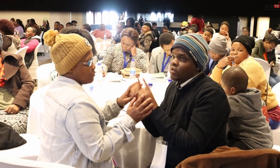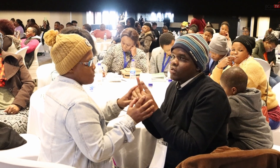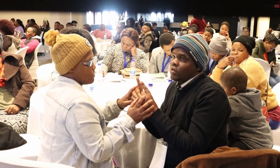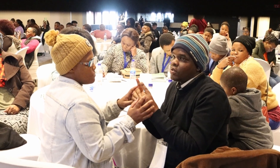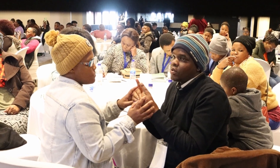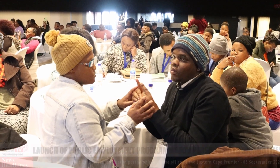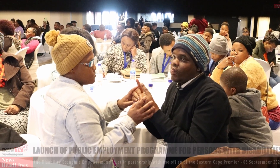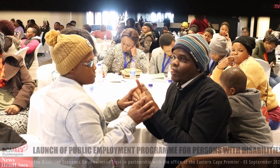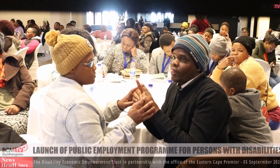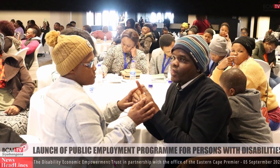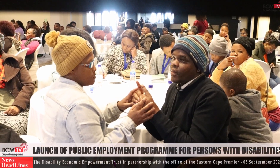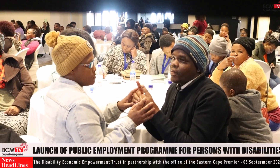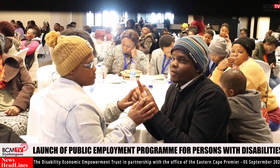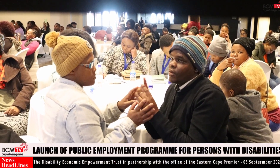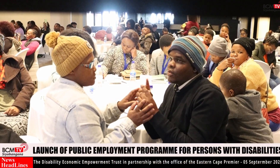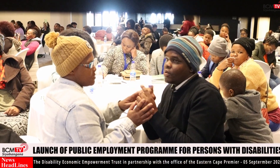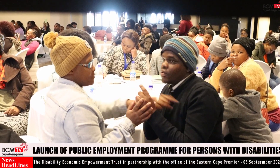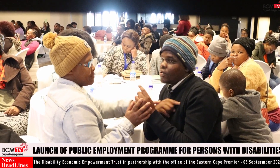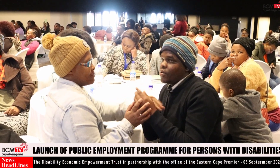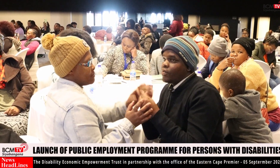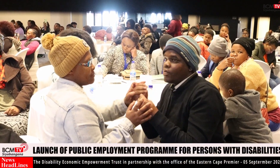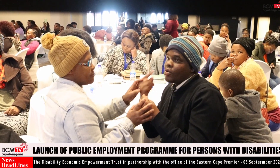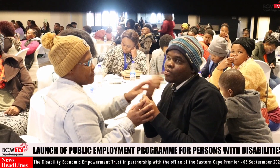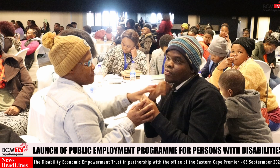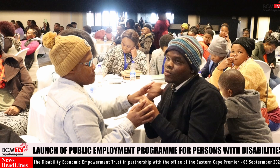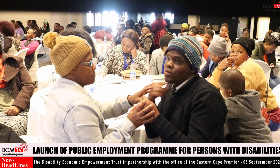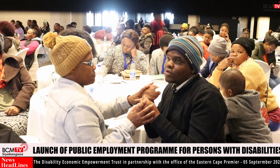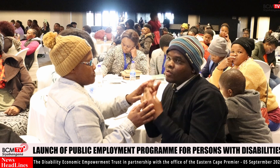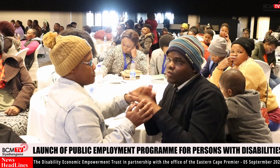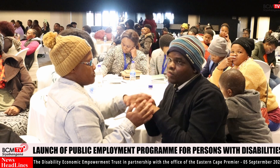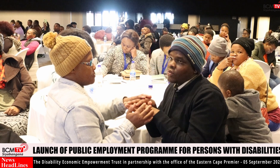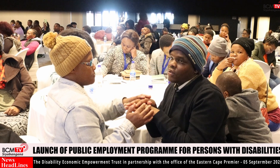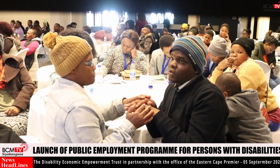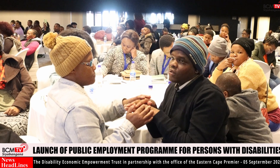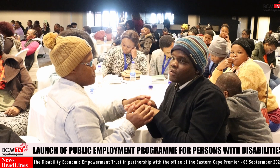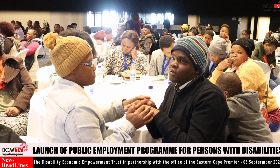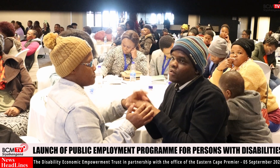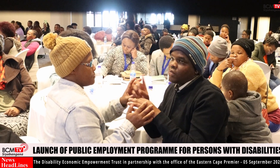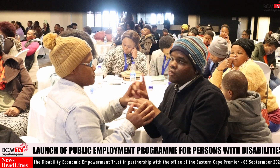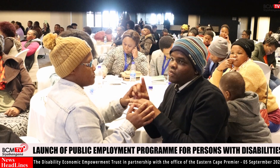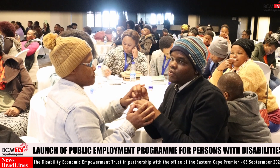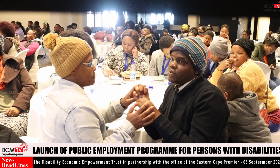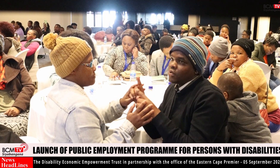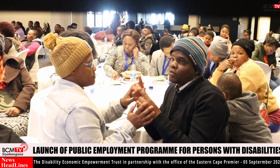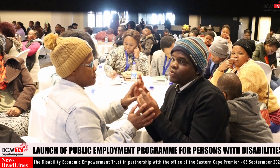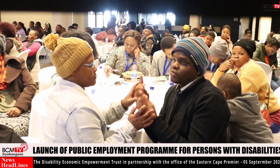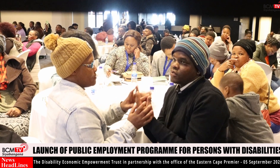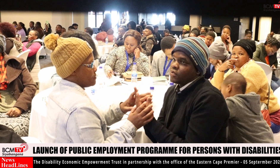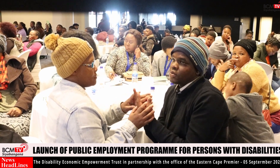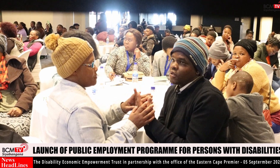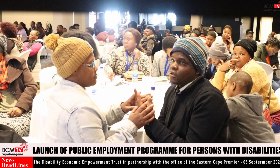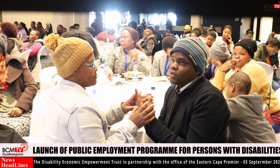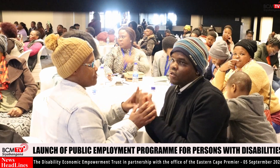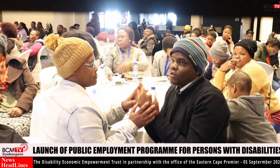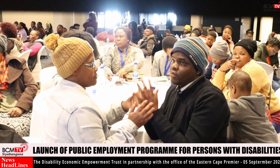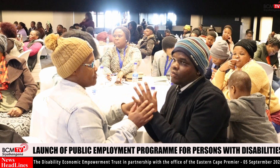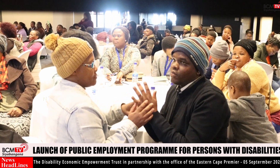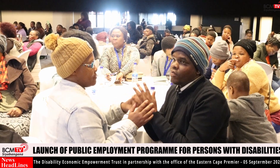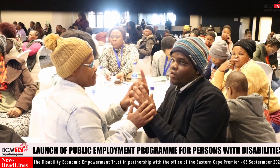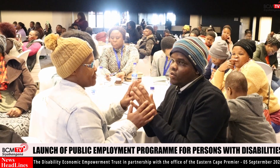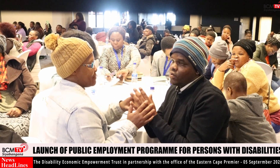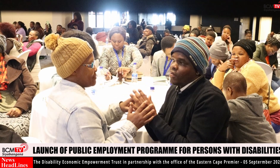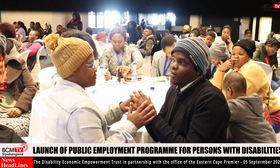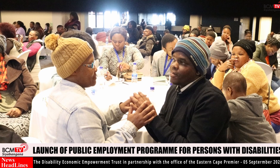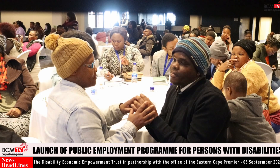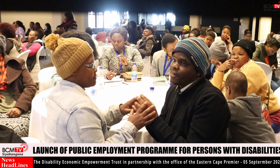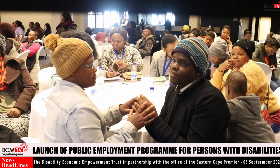inclusive education. We are sure, Mr. Napa, you are a leading province currently around